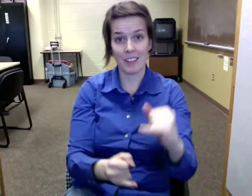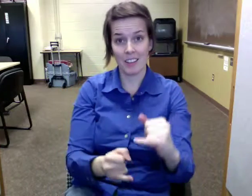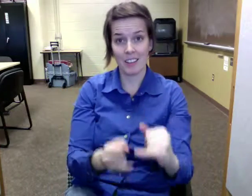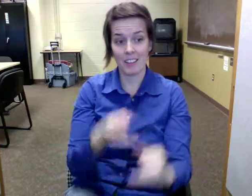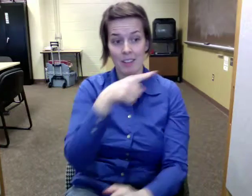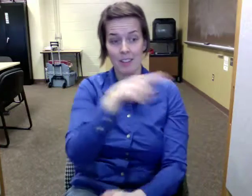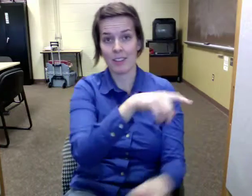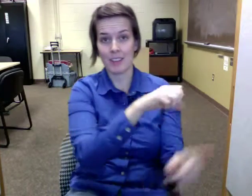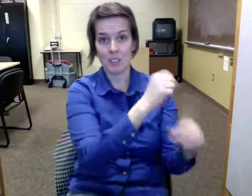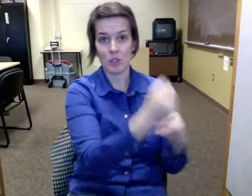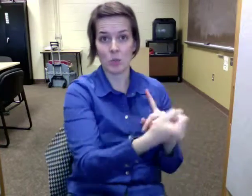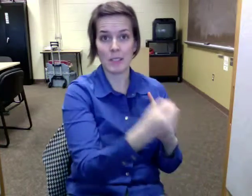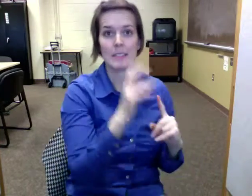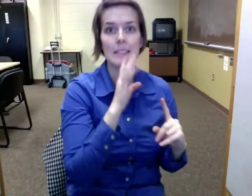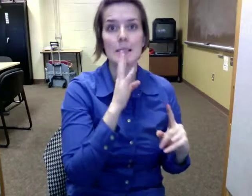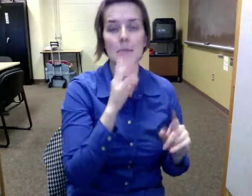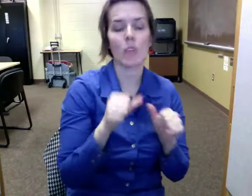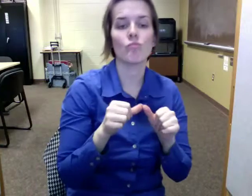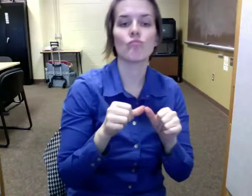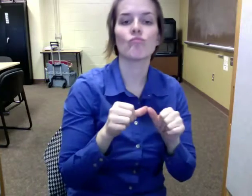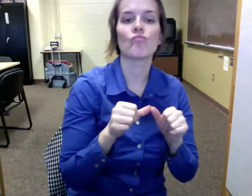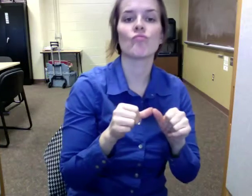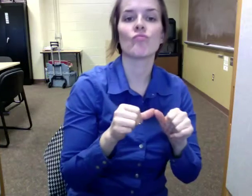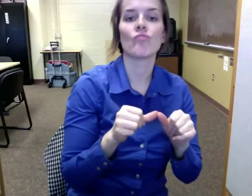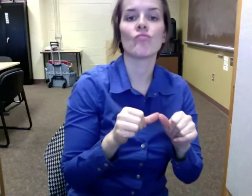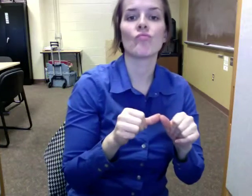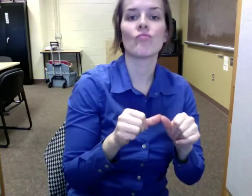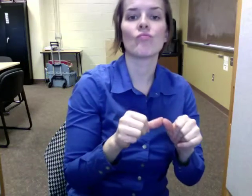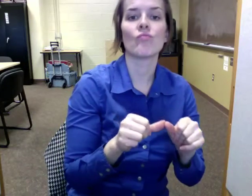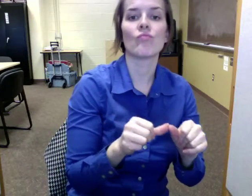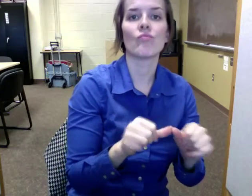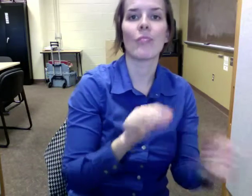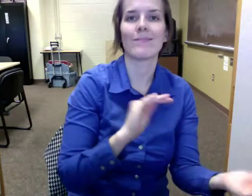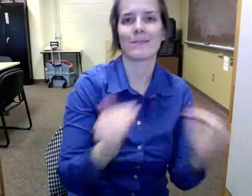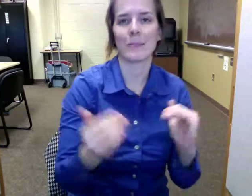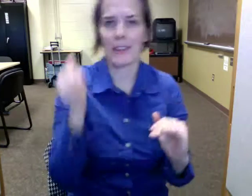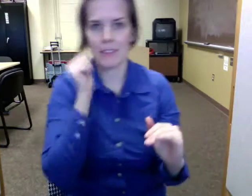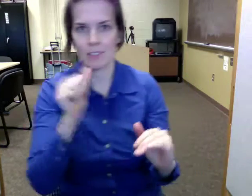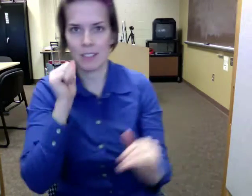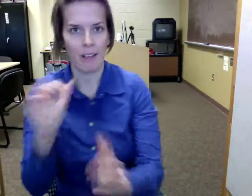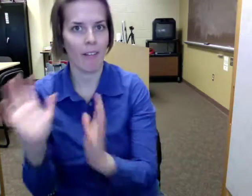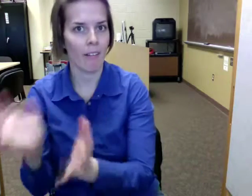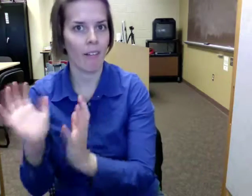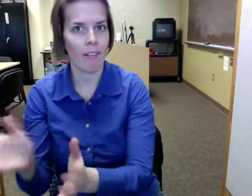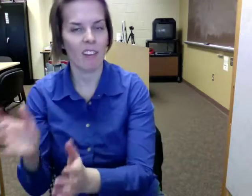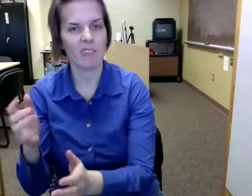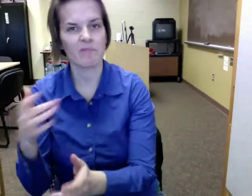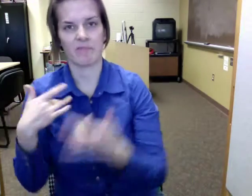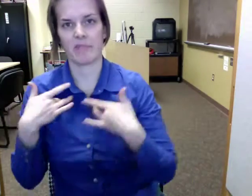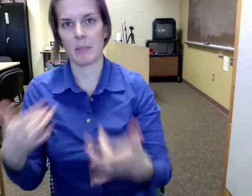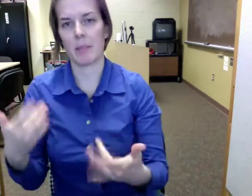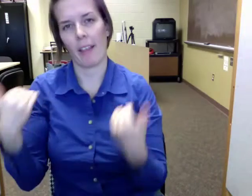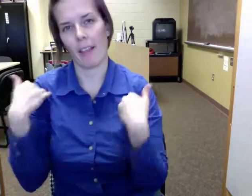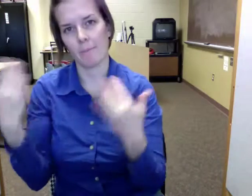talks continuously for a long time, whereas in an everyday situation, usually there are breaks. People